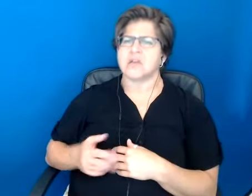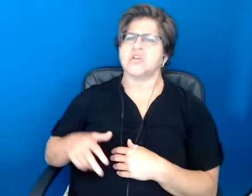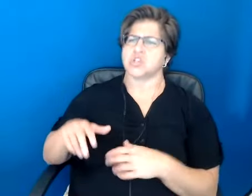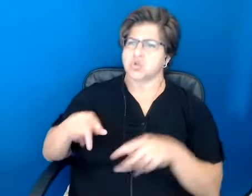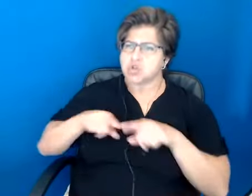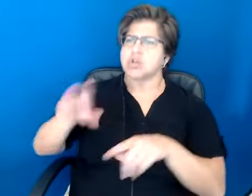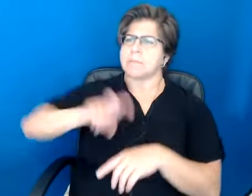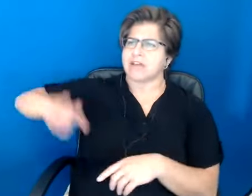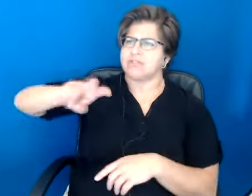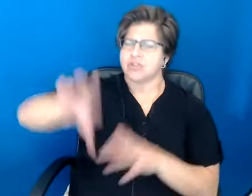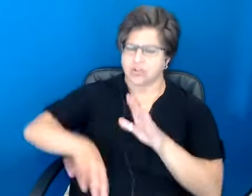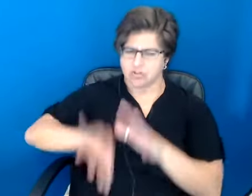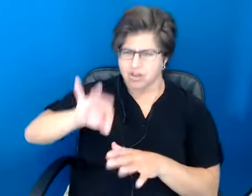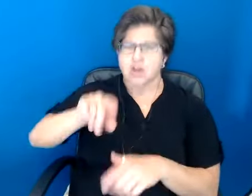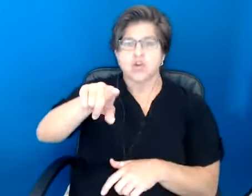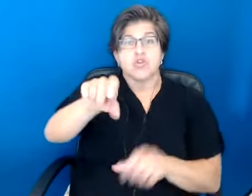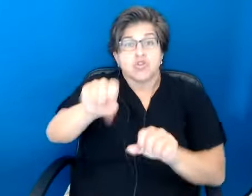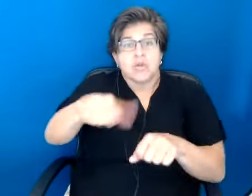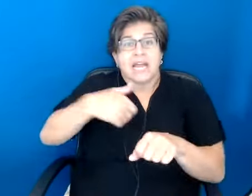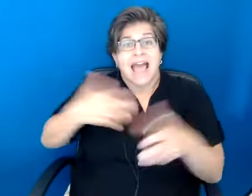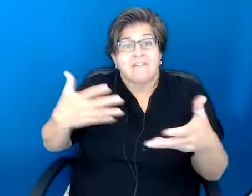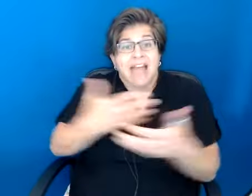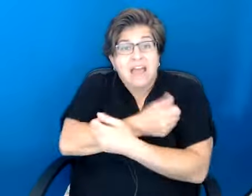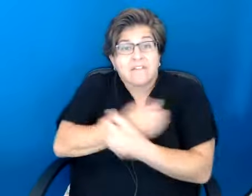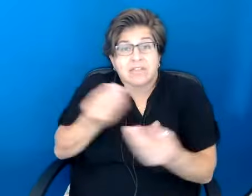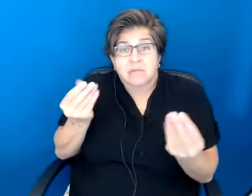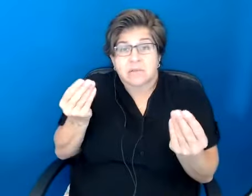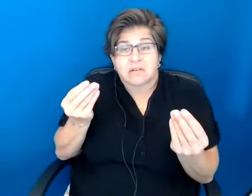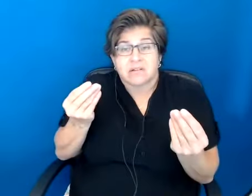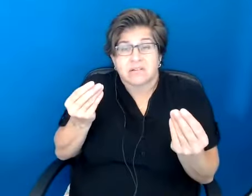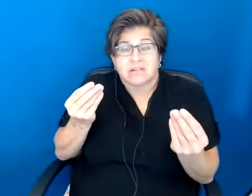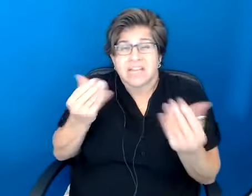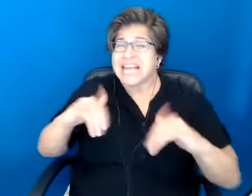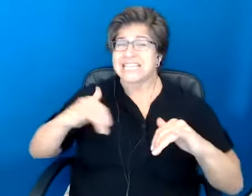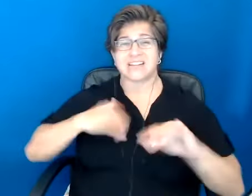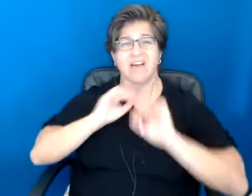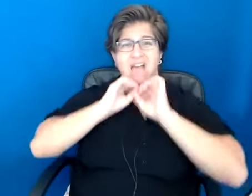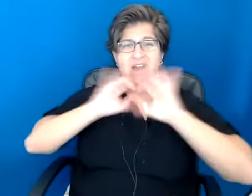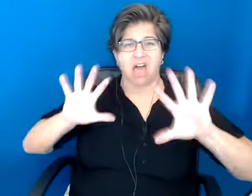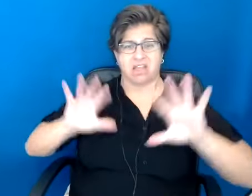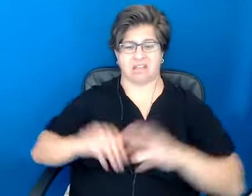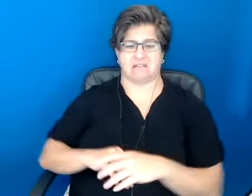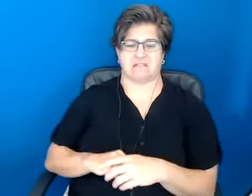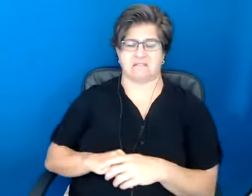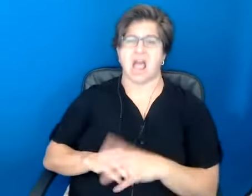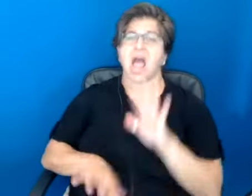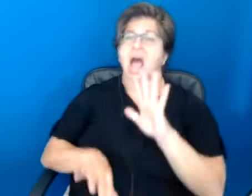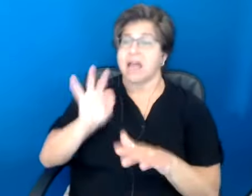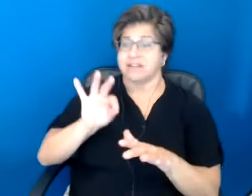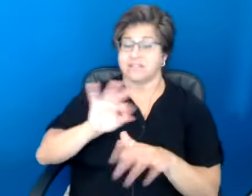But there was something wrong with me. There was something missing. So that I had to travel in my life later on to discover, you know, that you can have